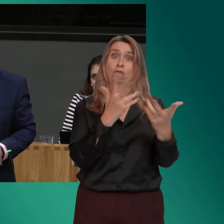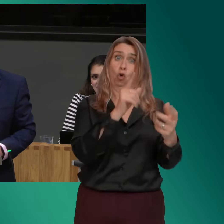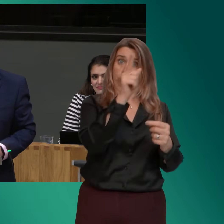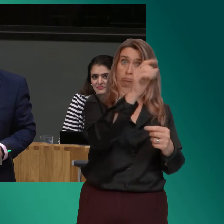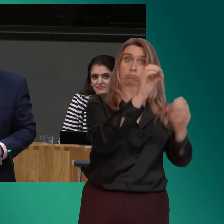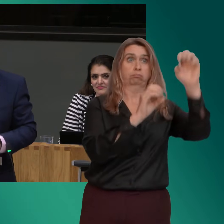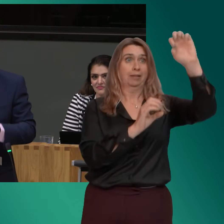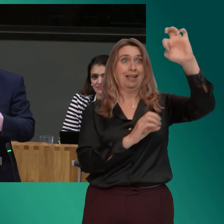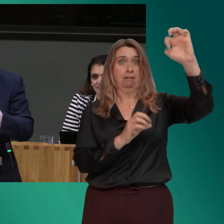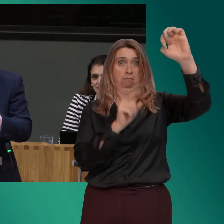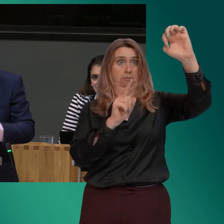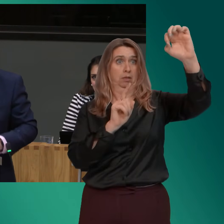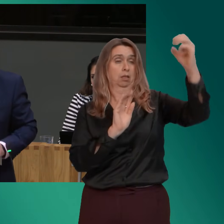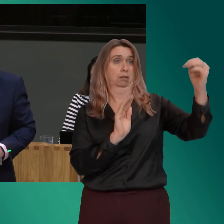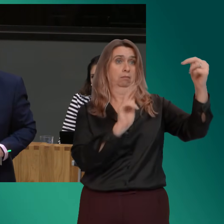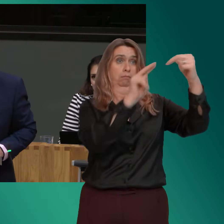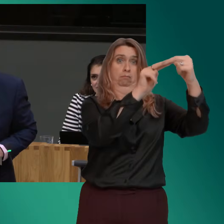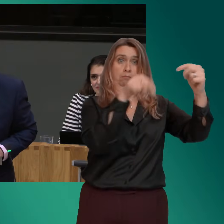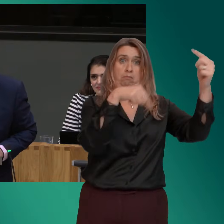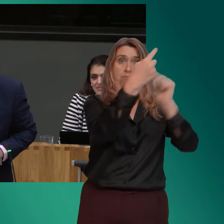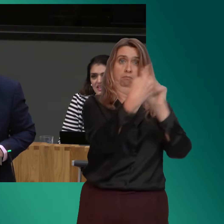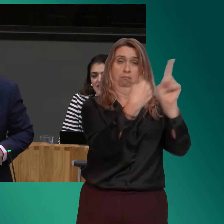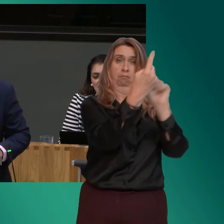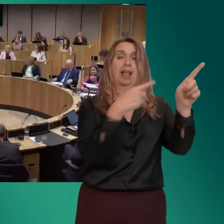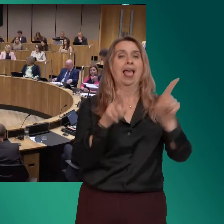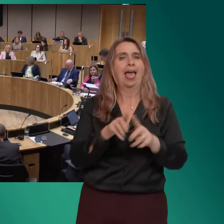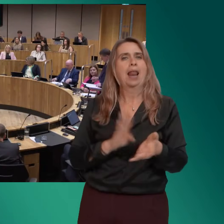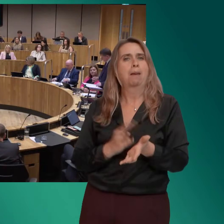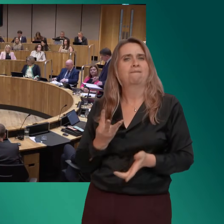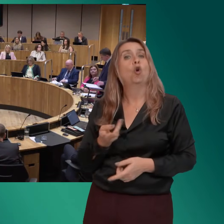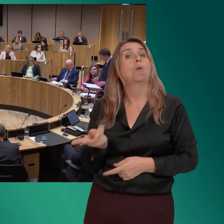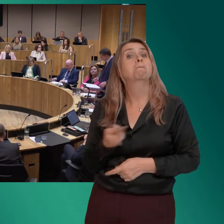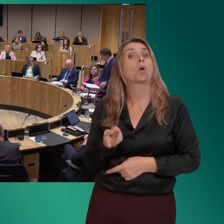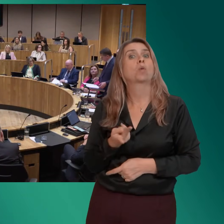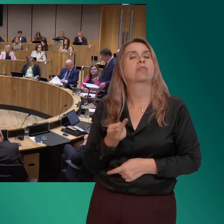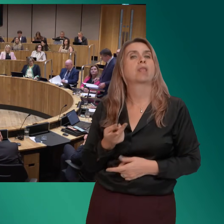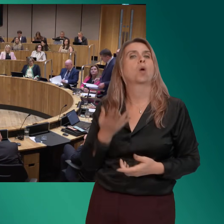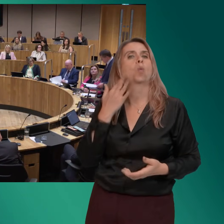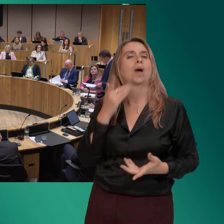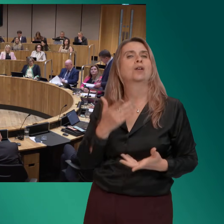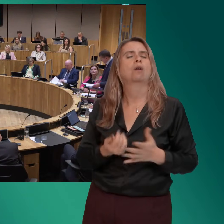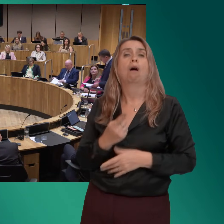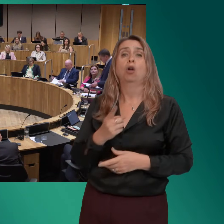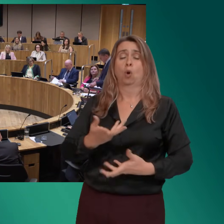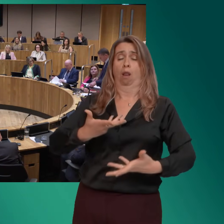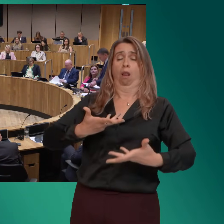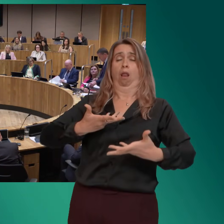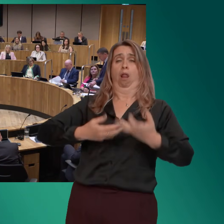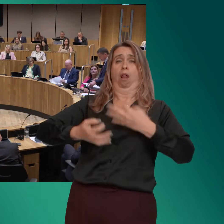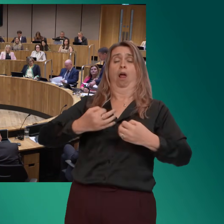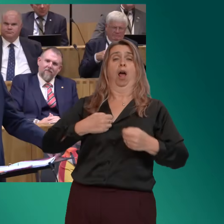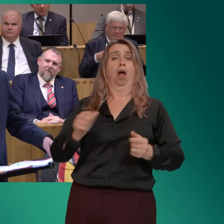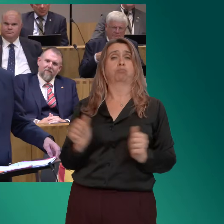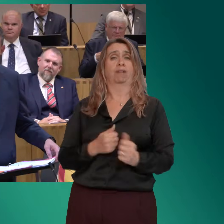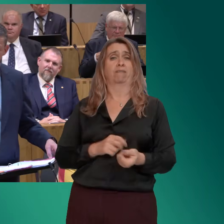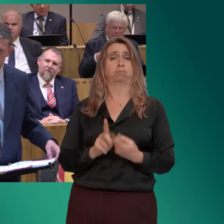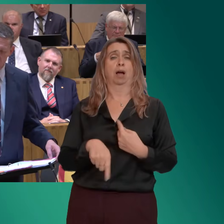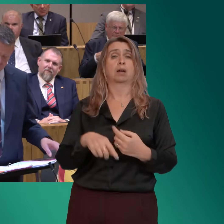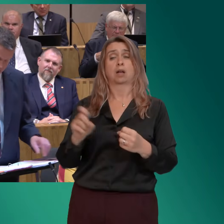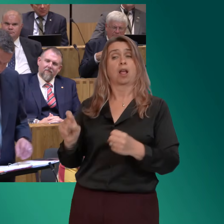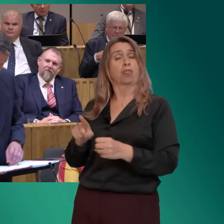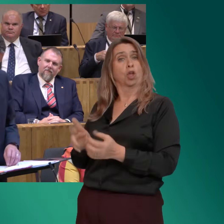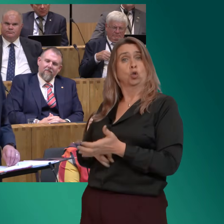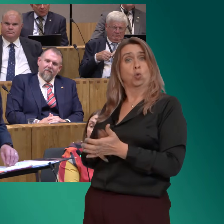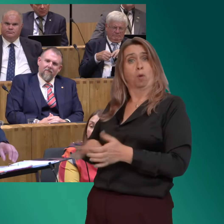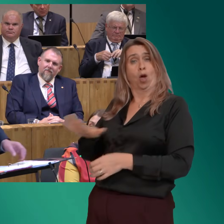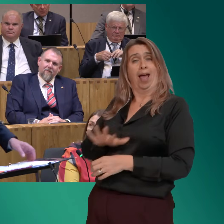you've referred to, but the M4 relief road too? It's a very long question, but with a very short answer. The Brynglas